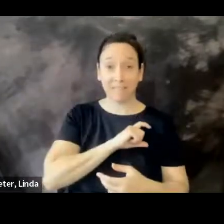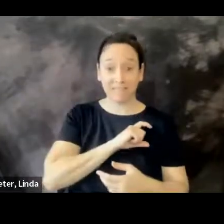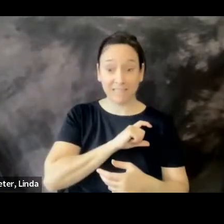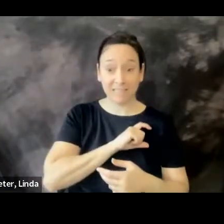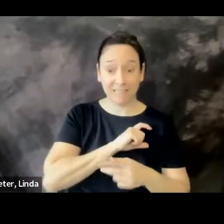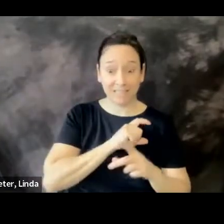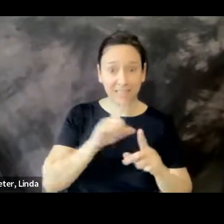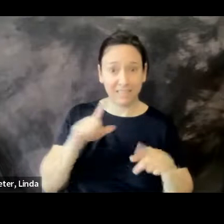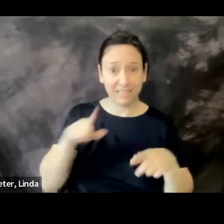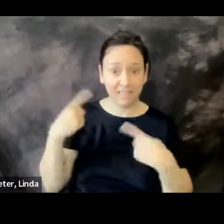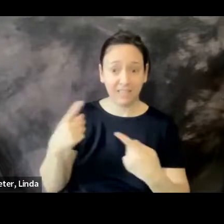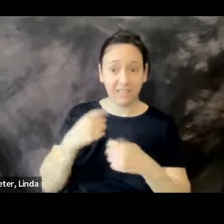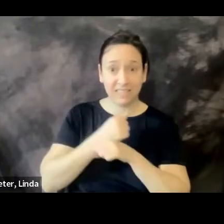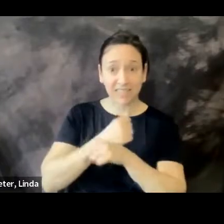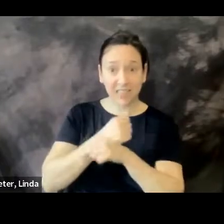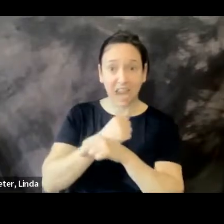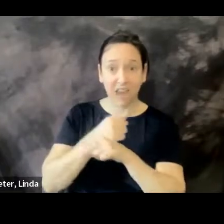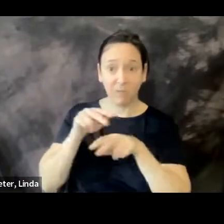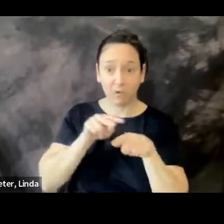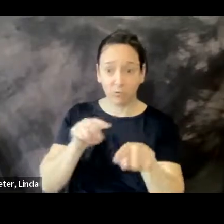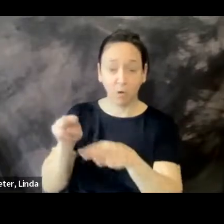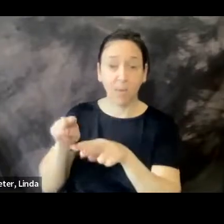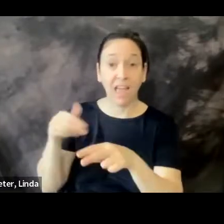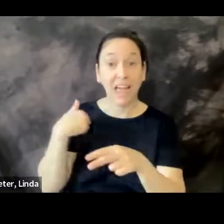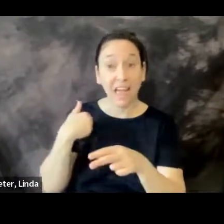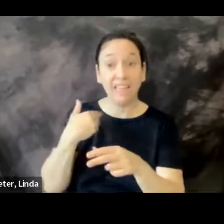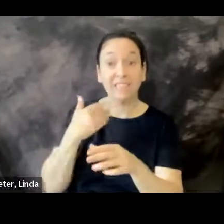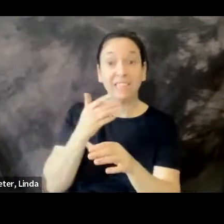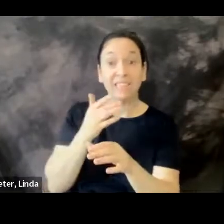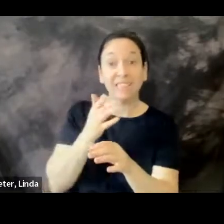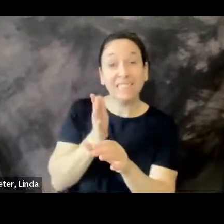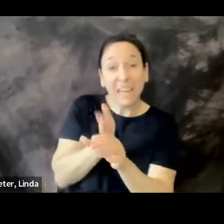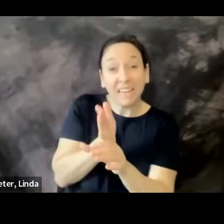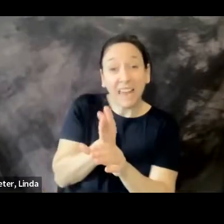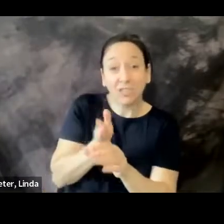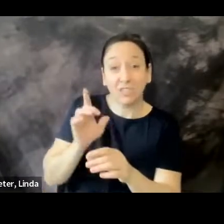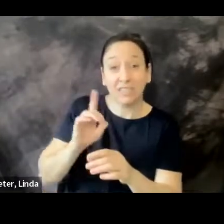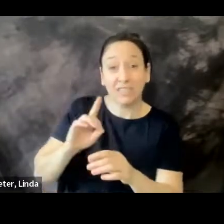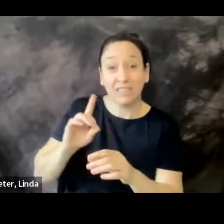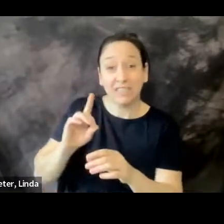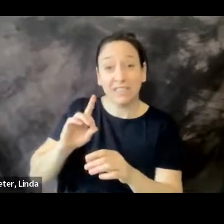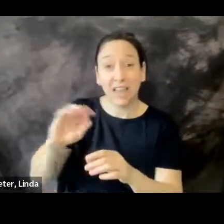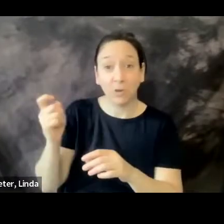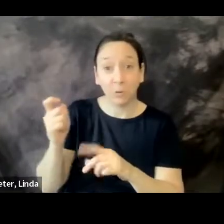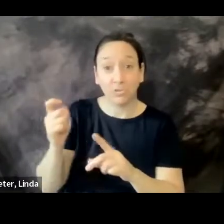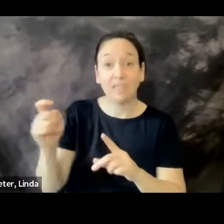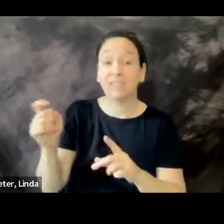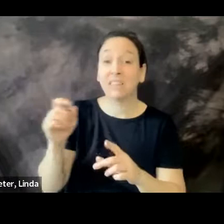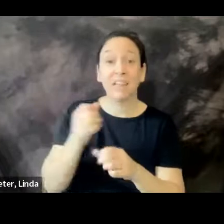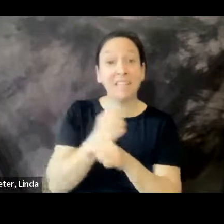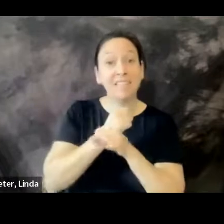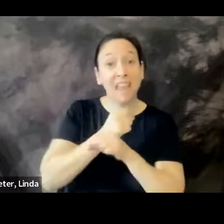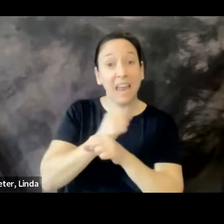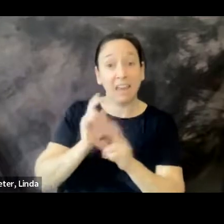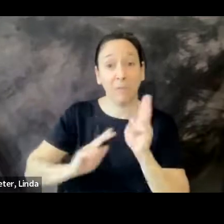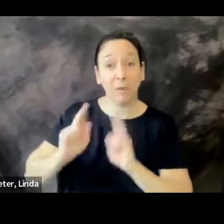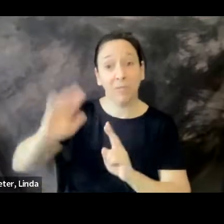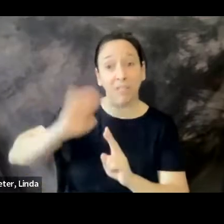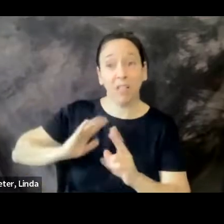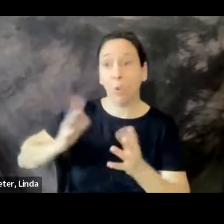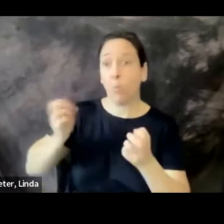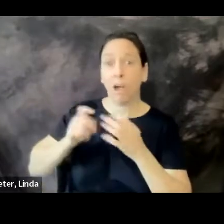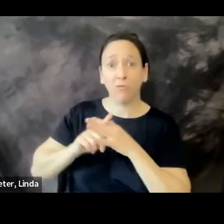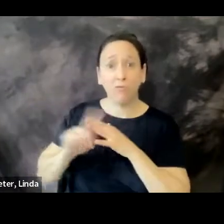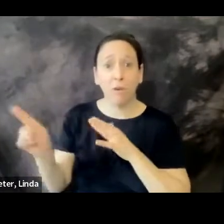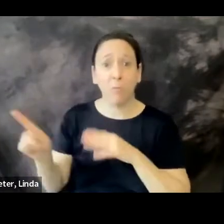that there were actual psychiatric diagnoses where enslaved people who wanted to run away or who ran away or who